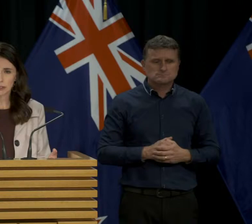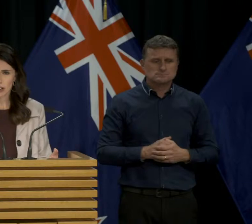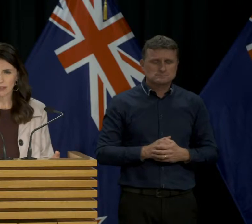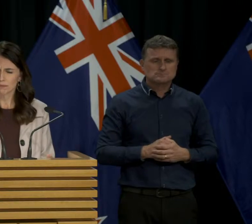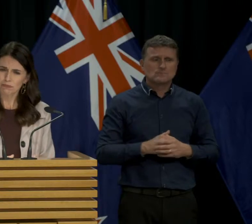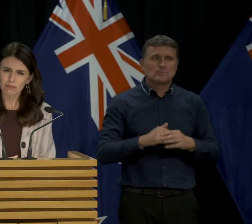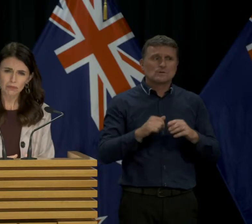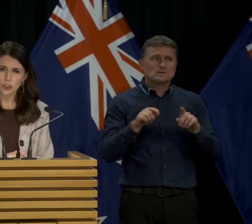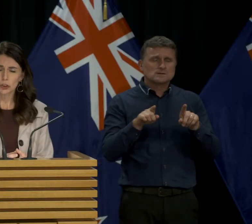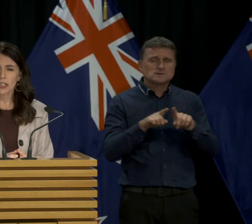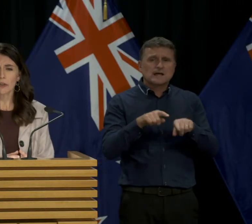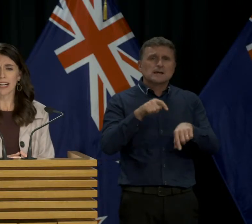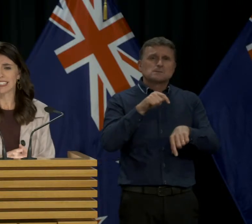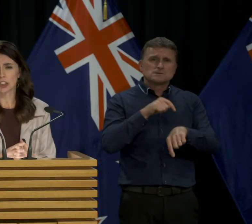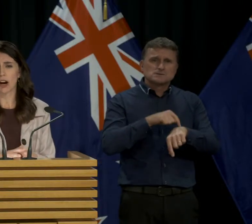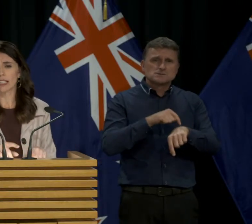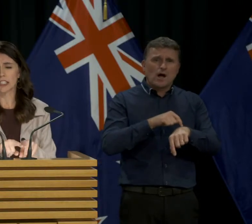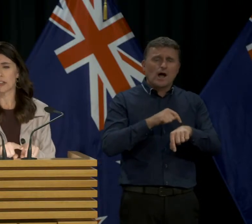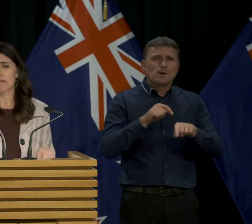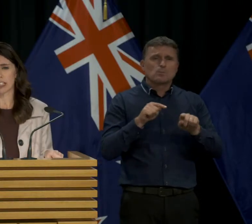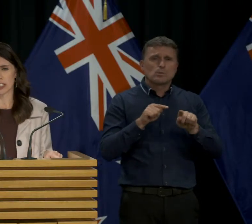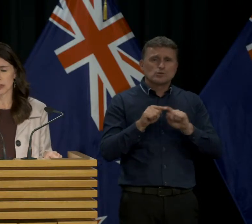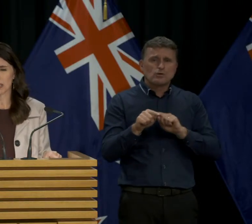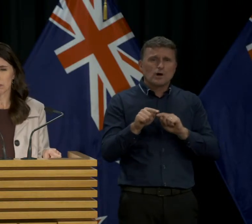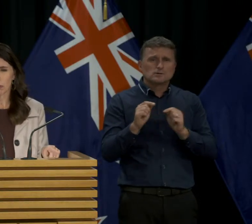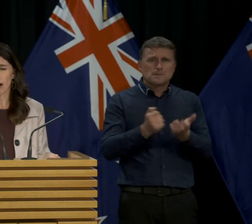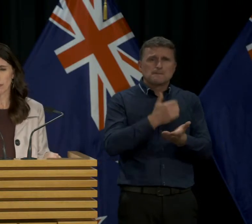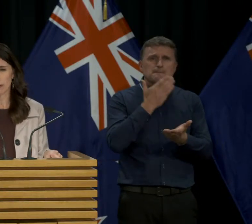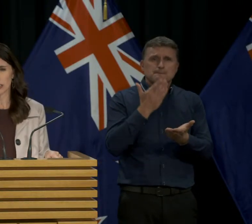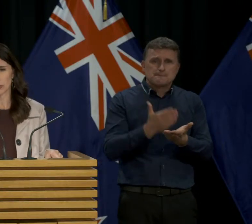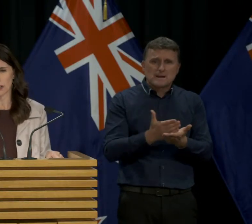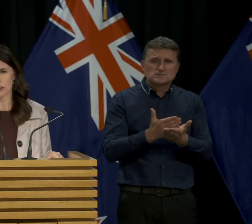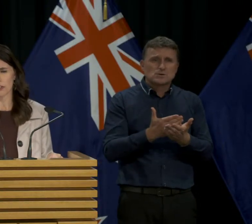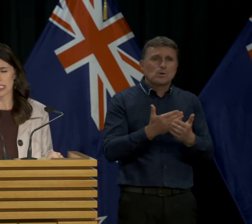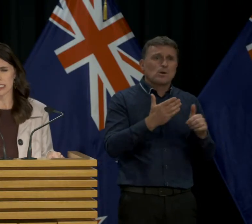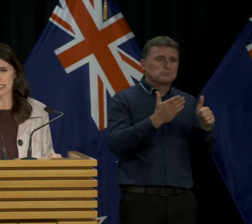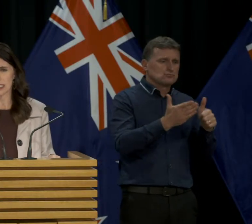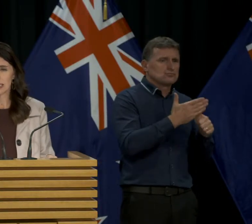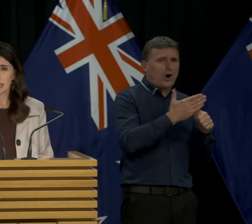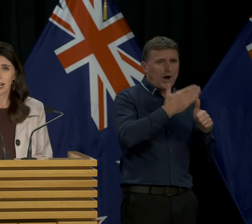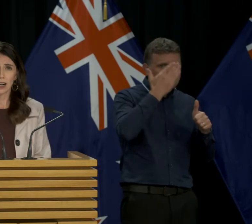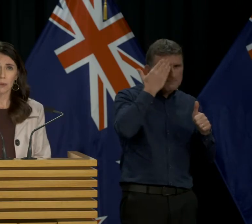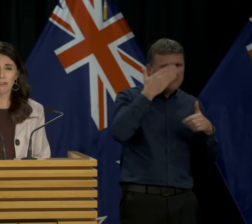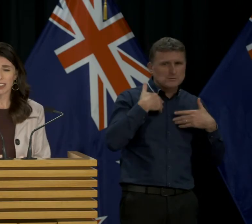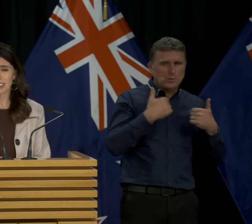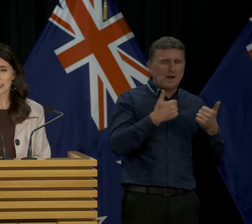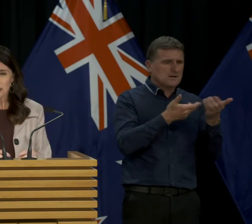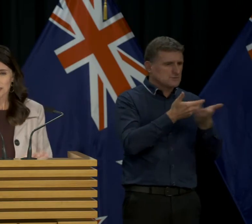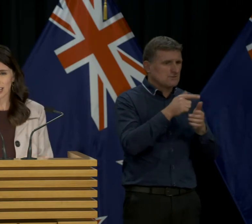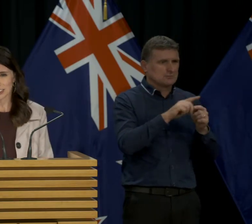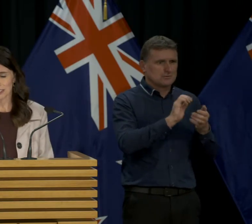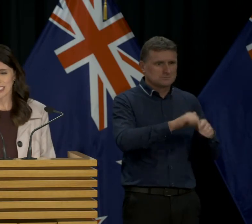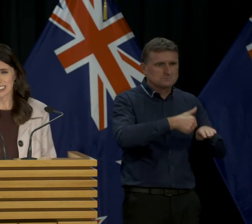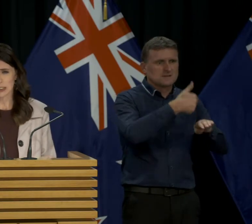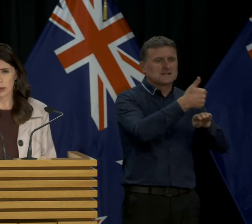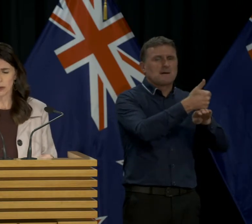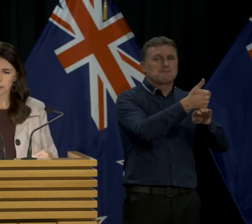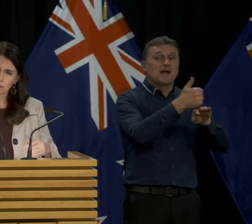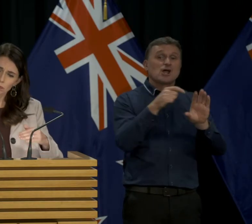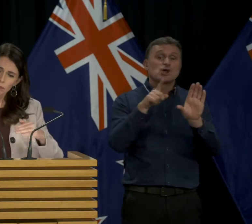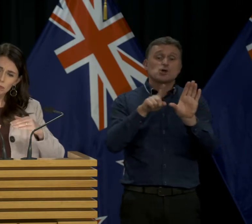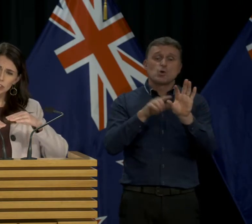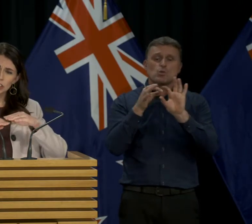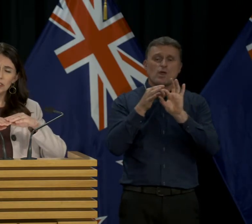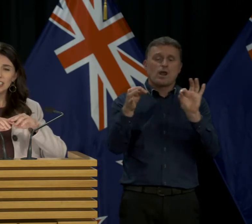the same time, trying to create entirely new functions within primary mental health services. We funded Youthline directly as